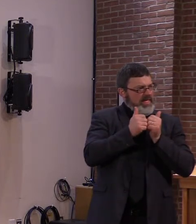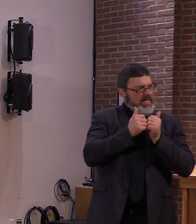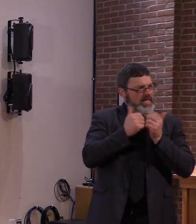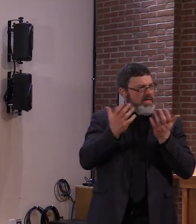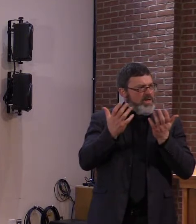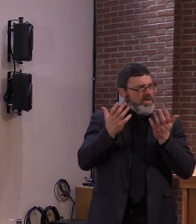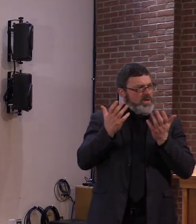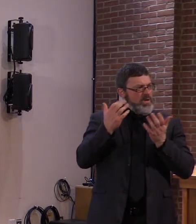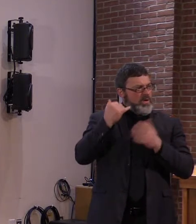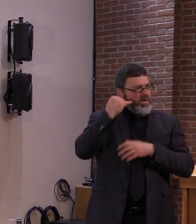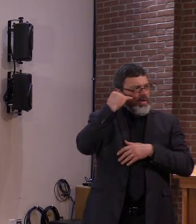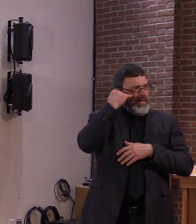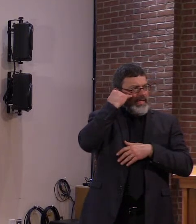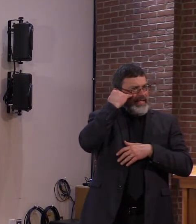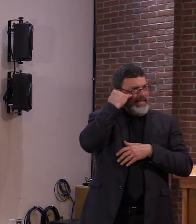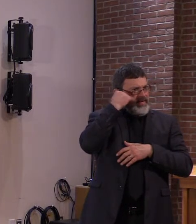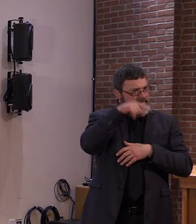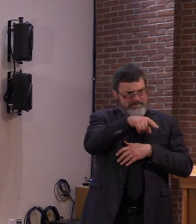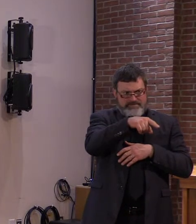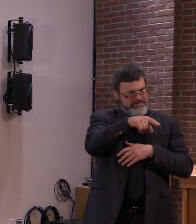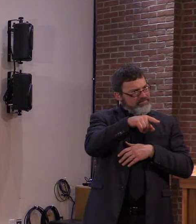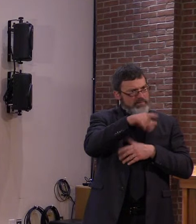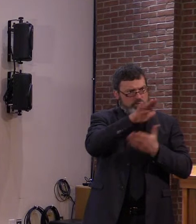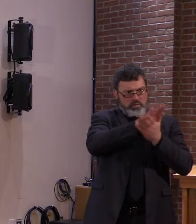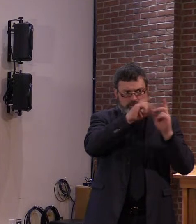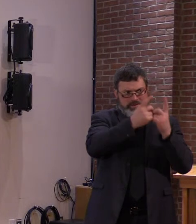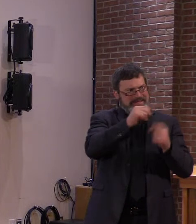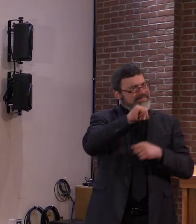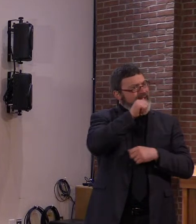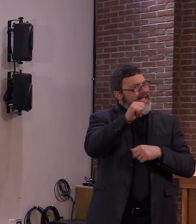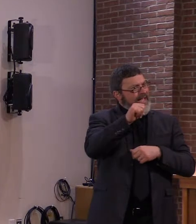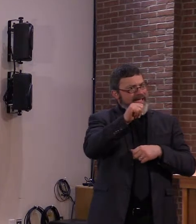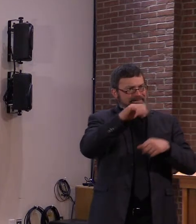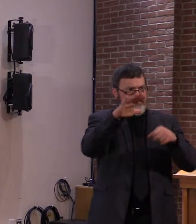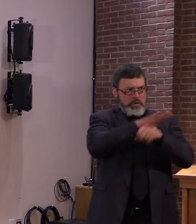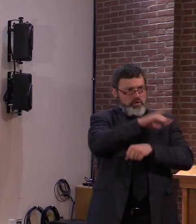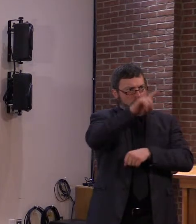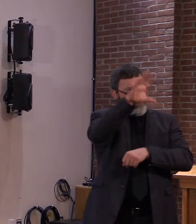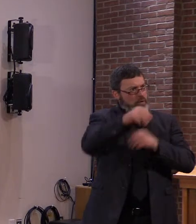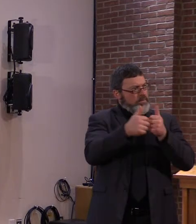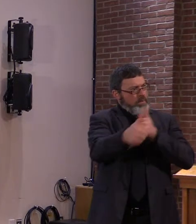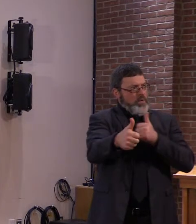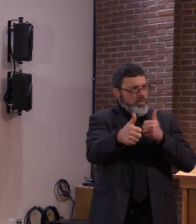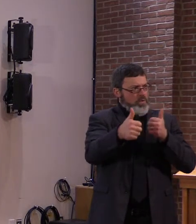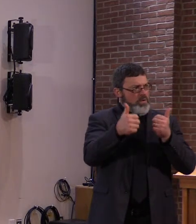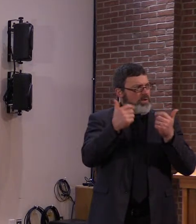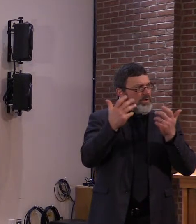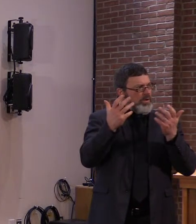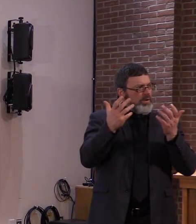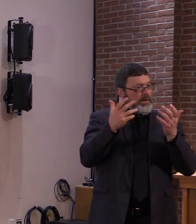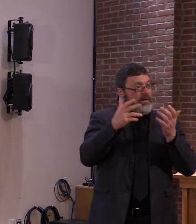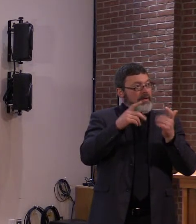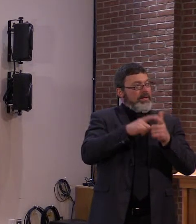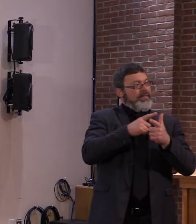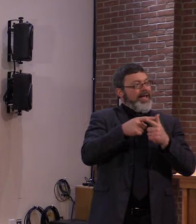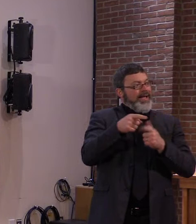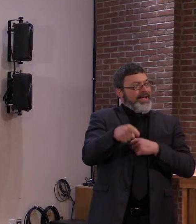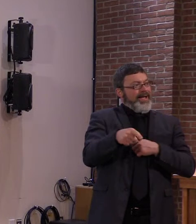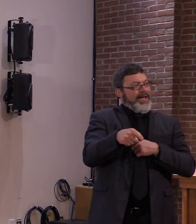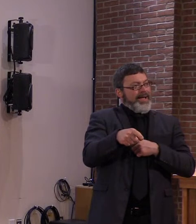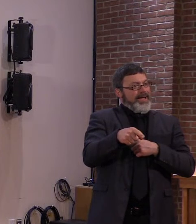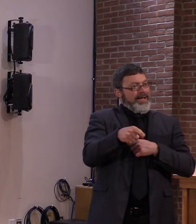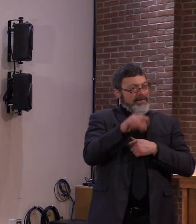hope, Mark. I believe, with the vaccines that have come out at a record pace, this